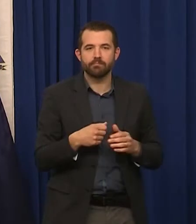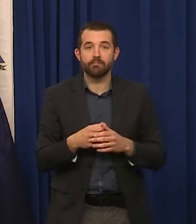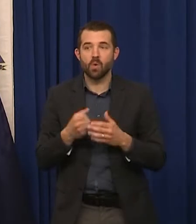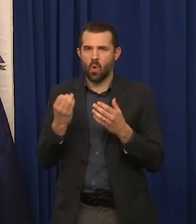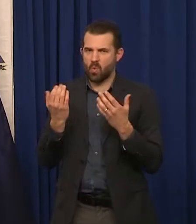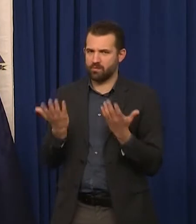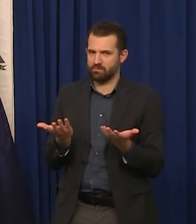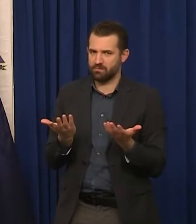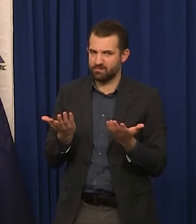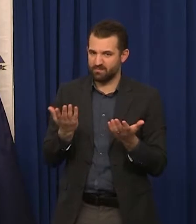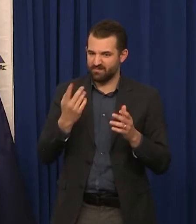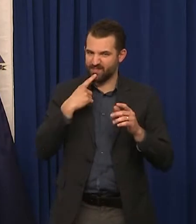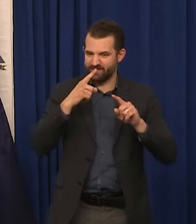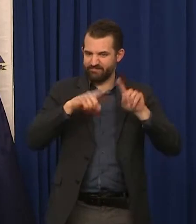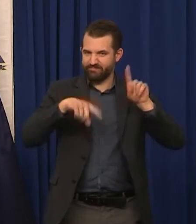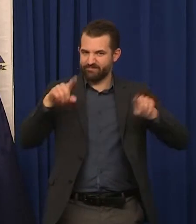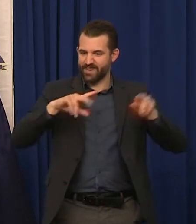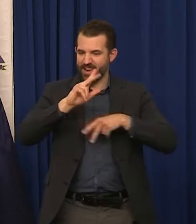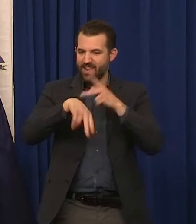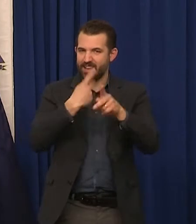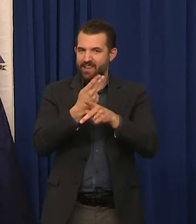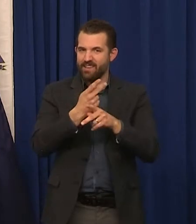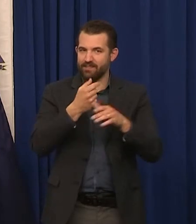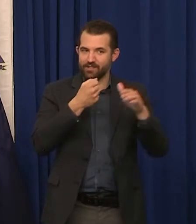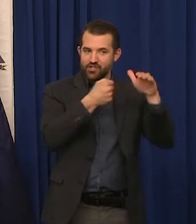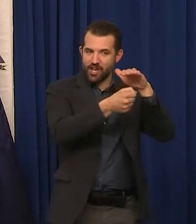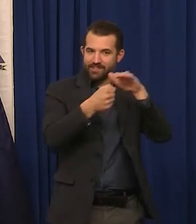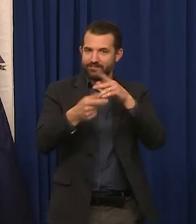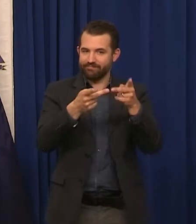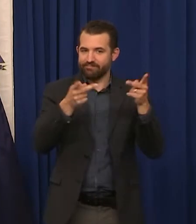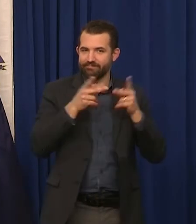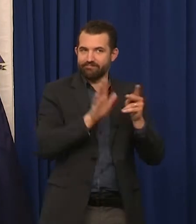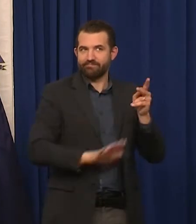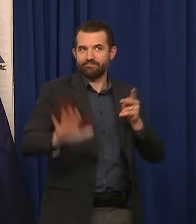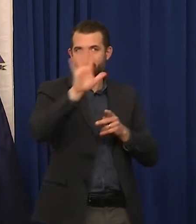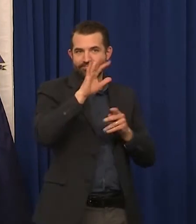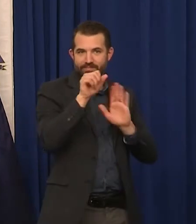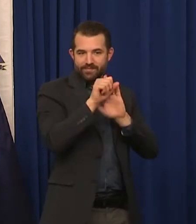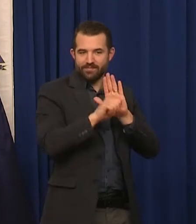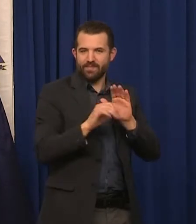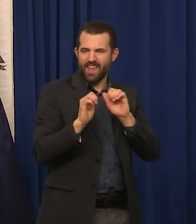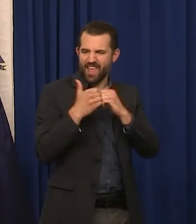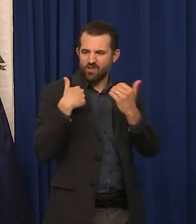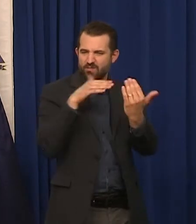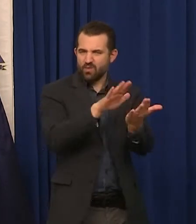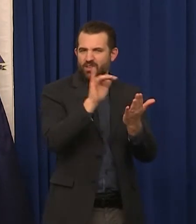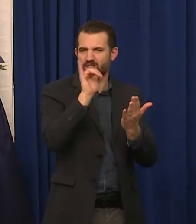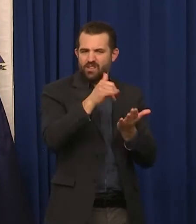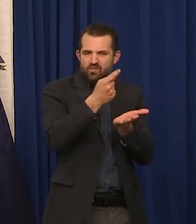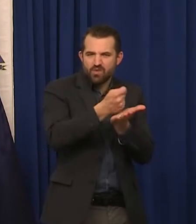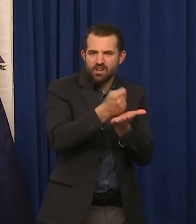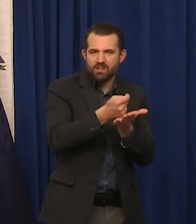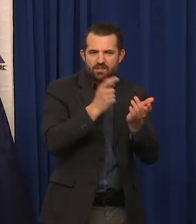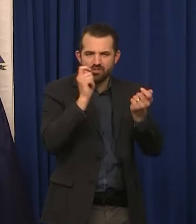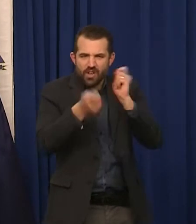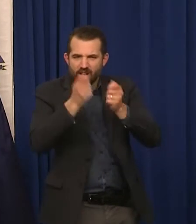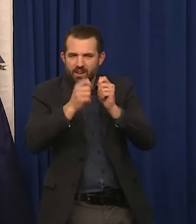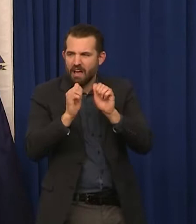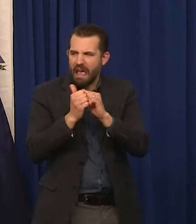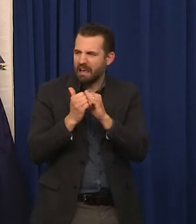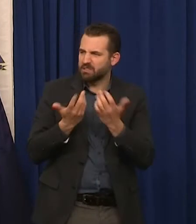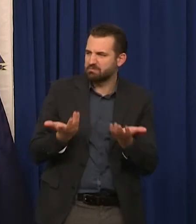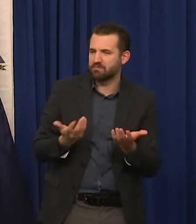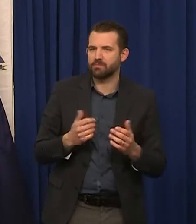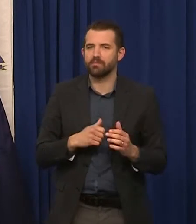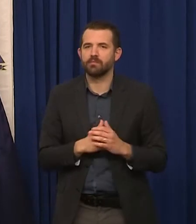are they being tested and treated? Great. So Emily's question is about cases of COVID-19 amongst